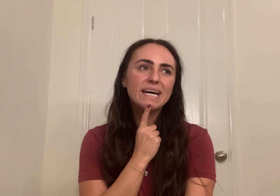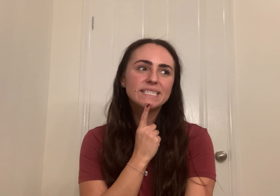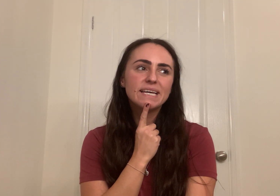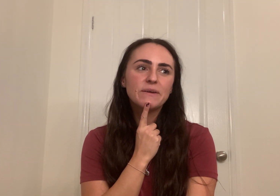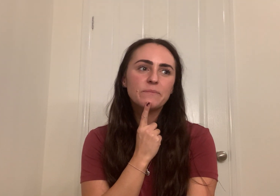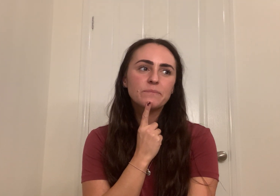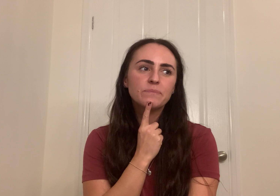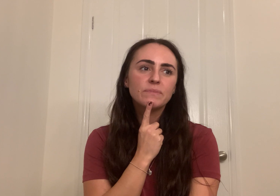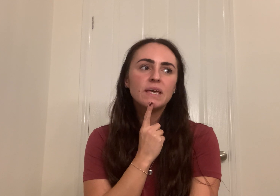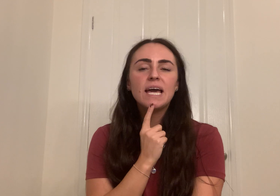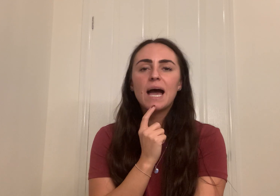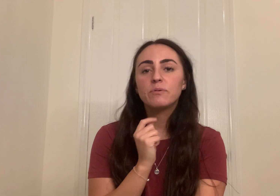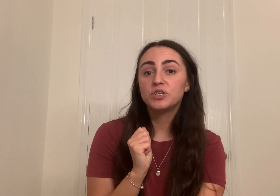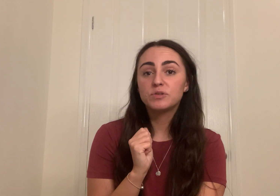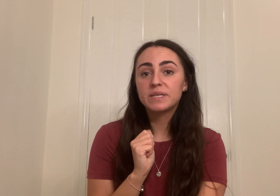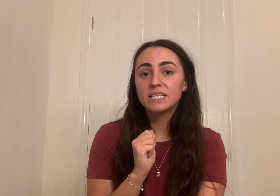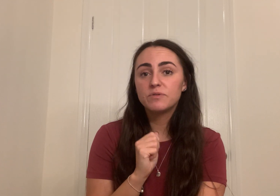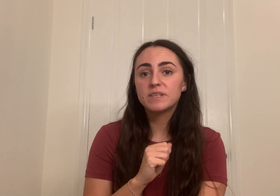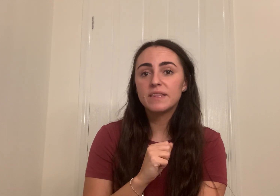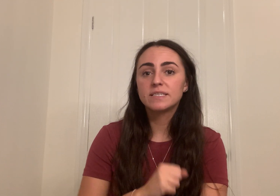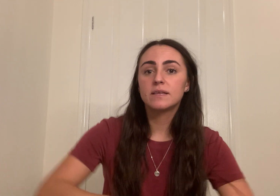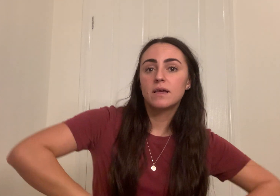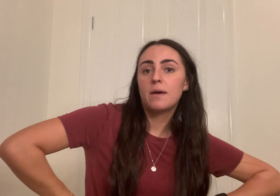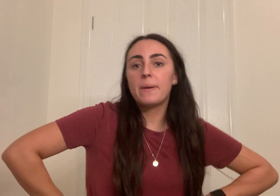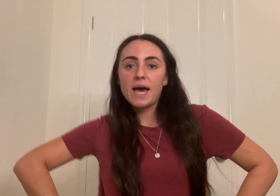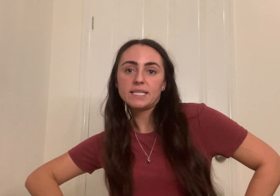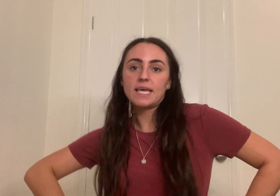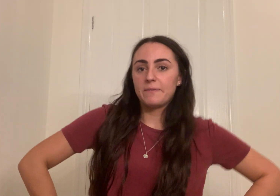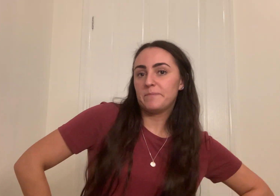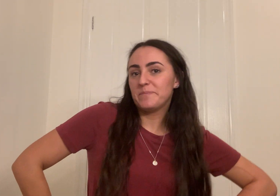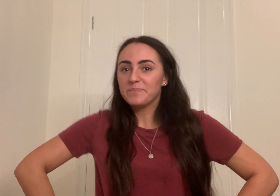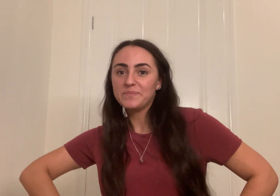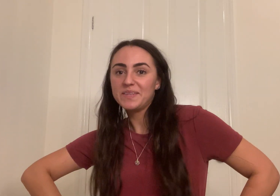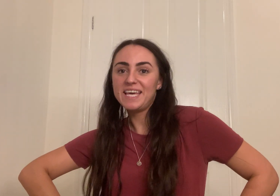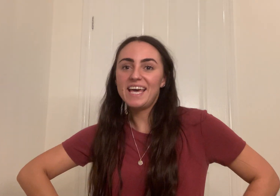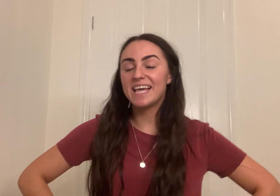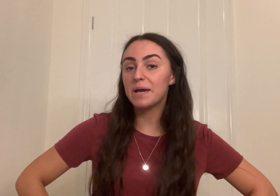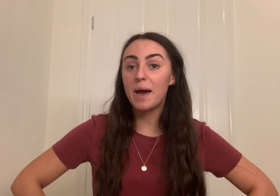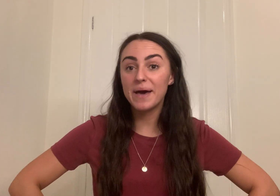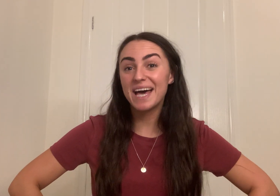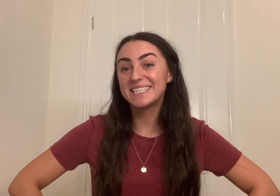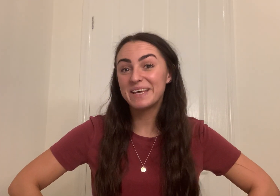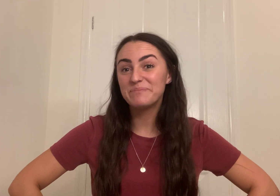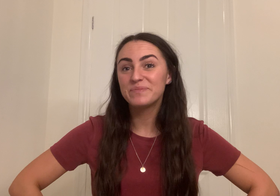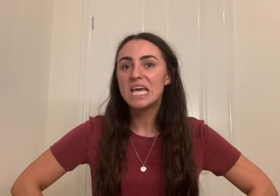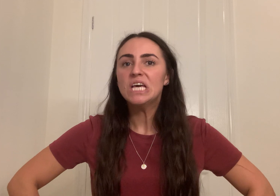Party. I'm going to do some dance moves like this. Party. Yeah, like I'm at a party.